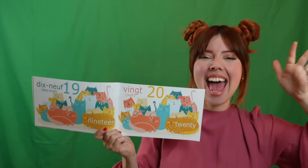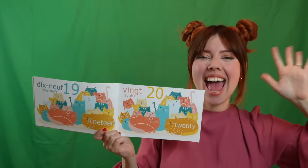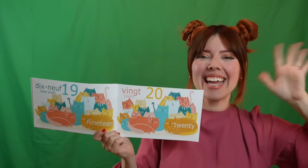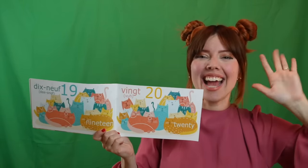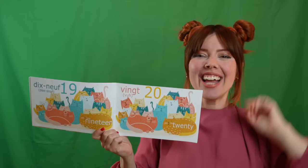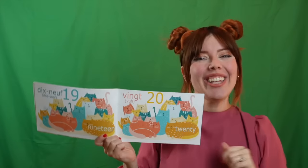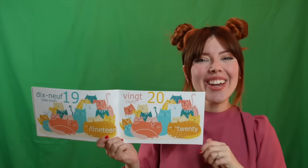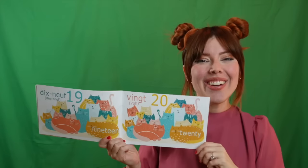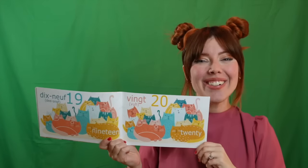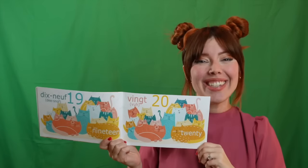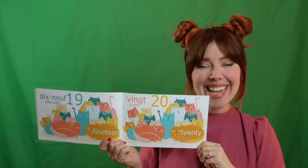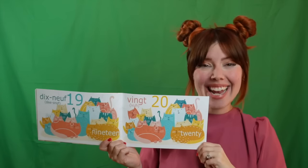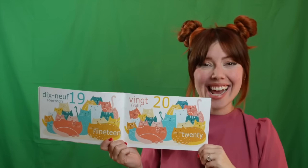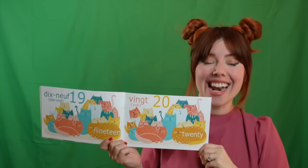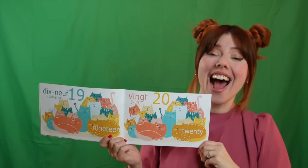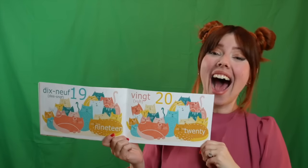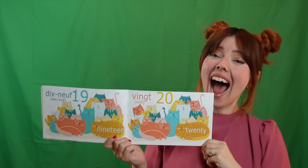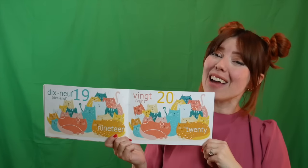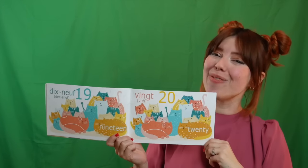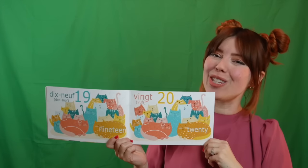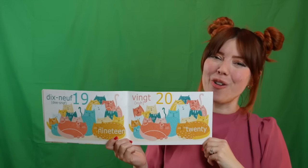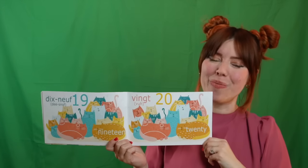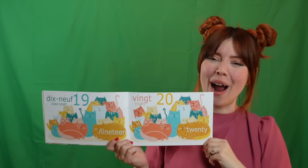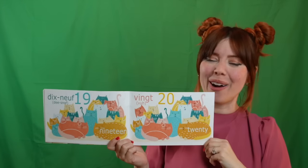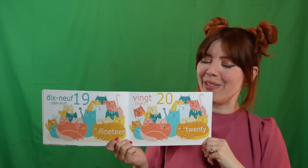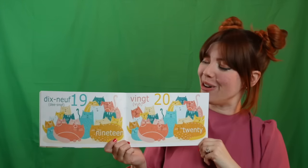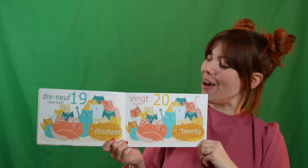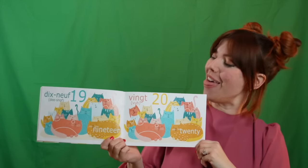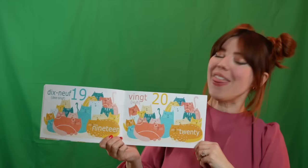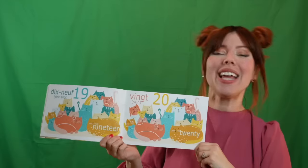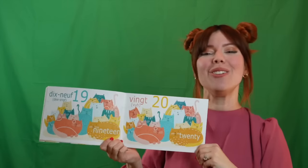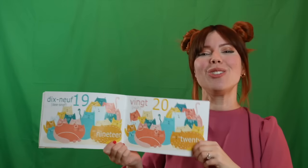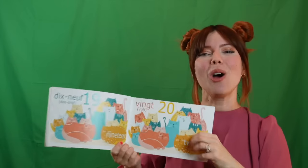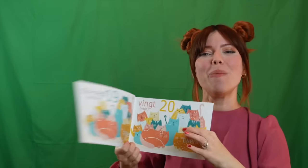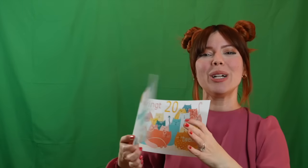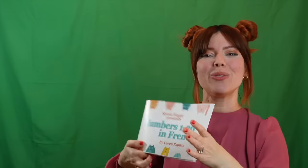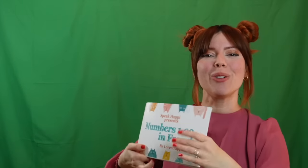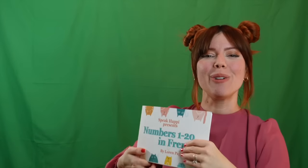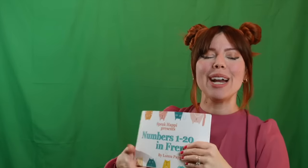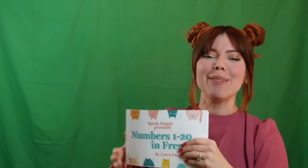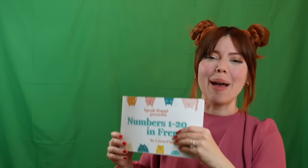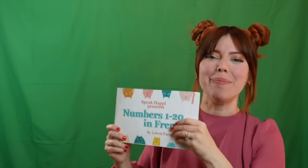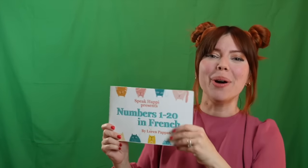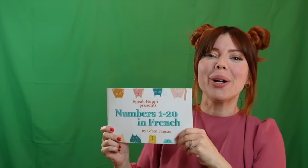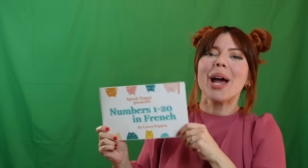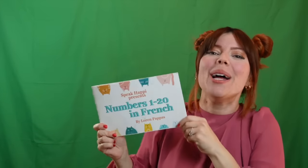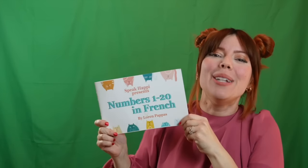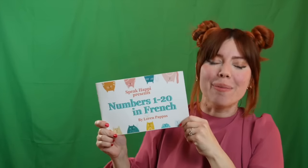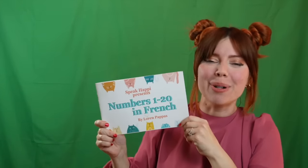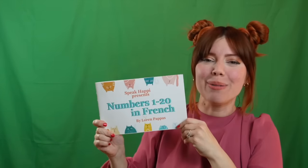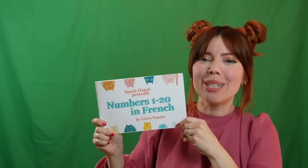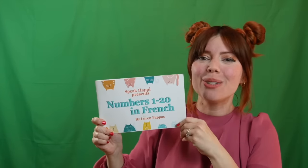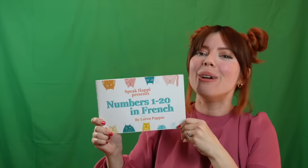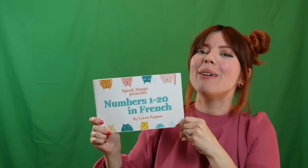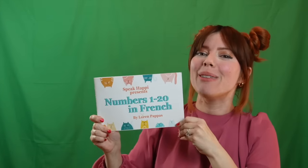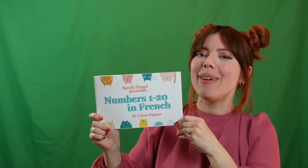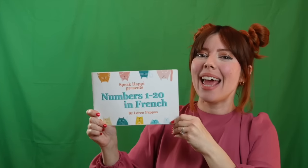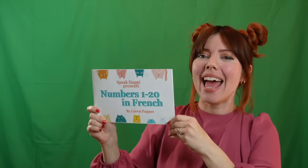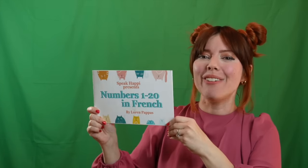Yay! You did it! I'm so proud of you. Thank you so much for reading my book, Numbers 1 to 20 with me and